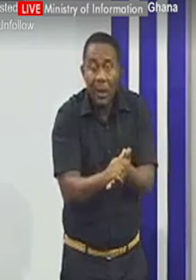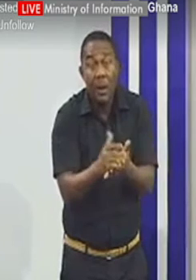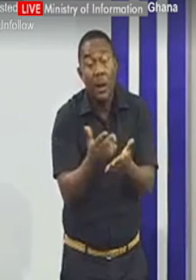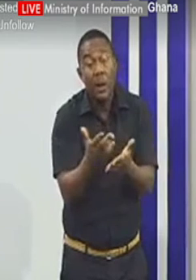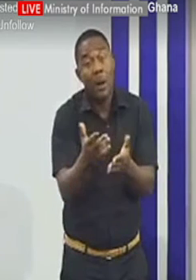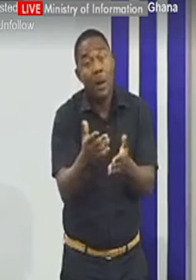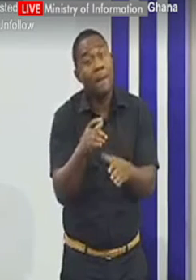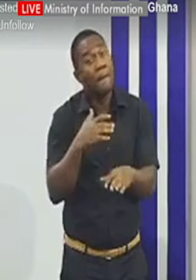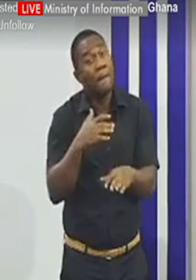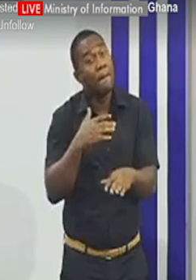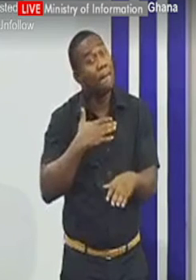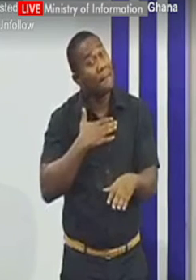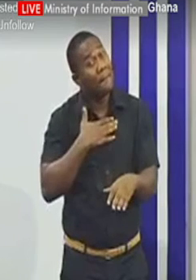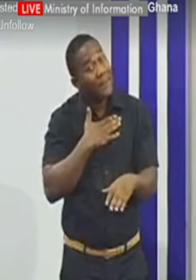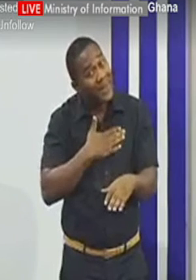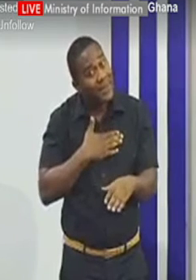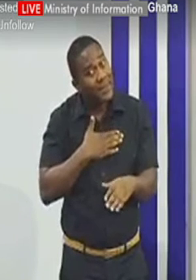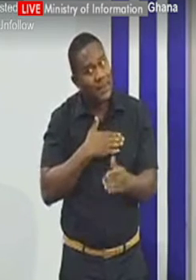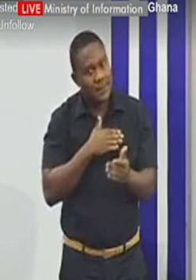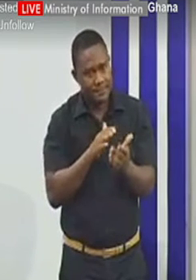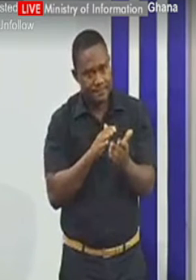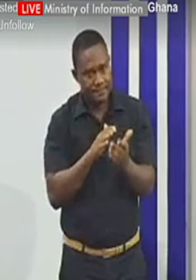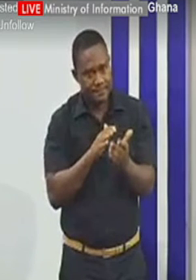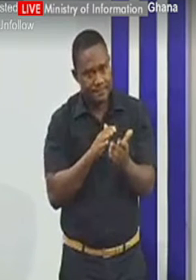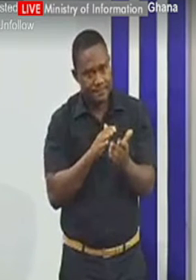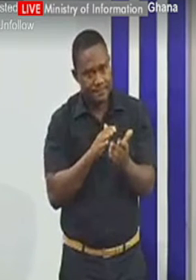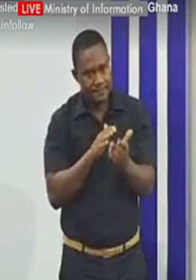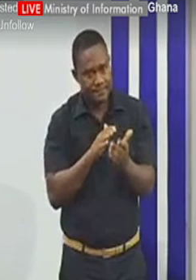other people? Again, I'm advising